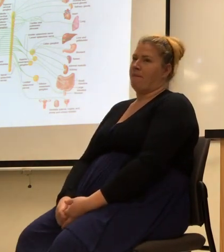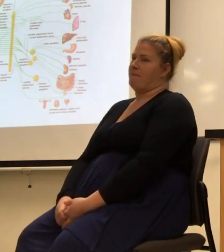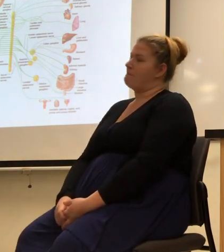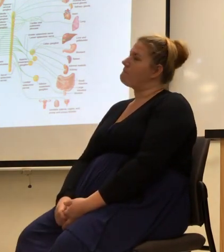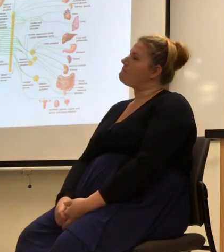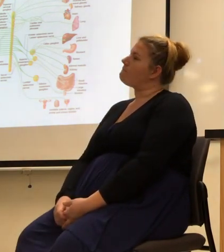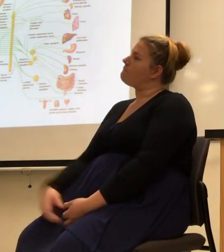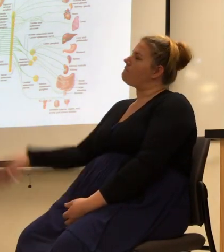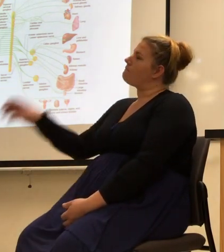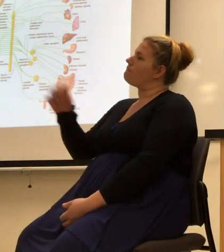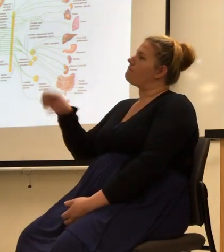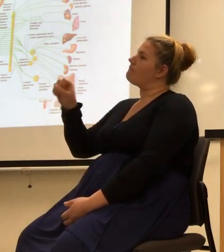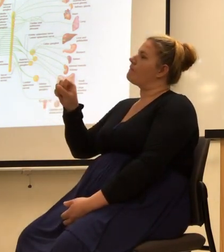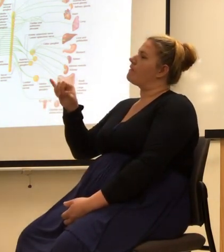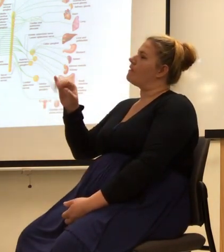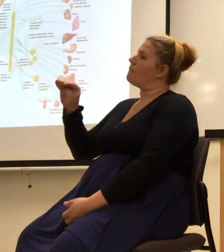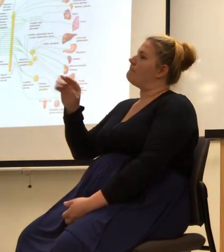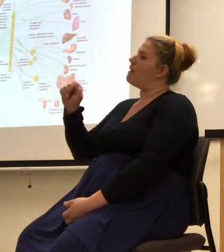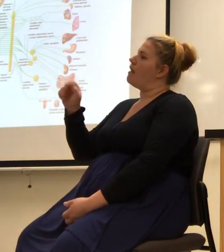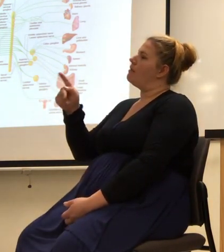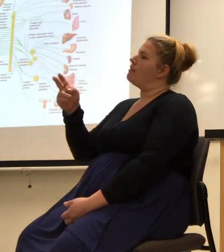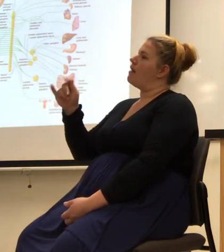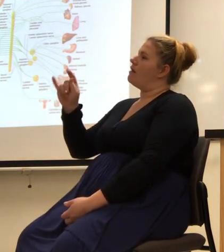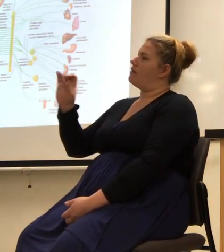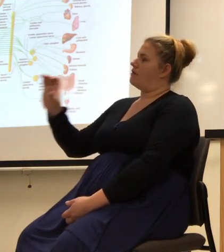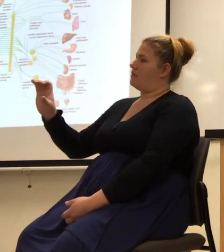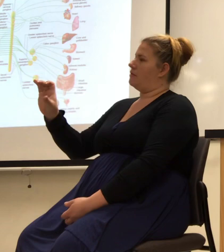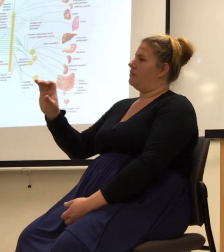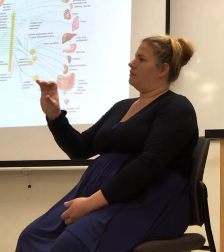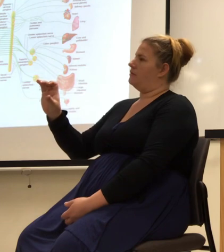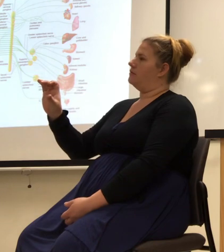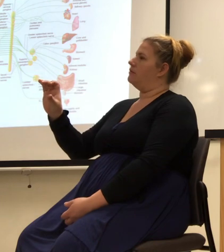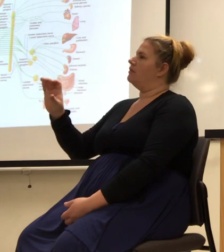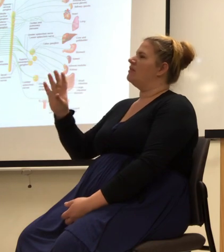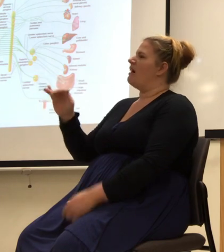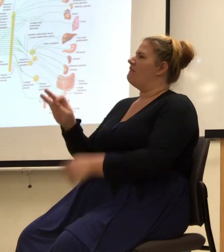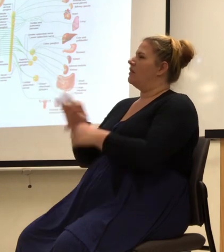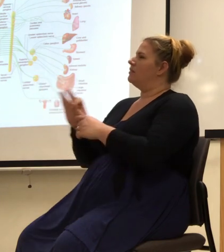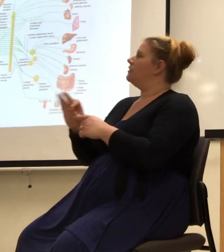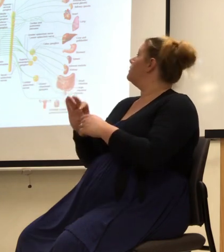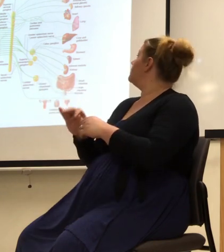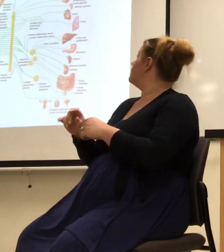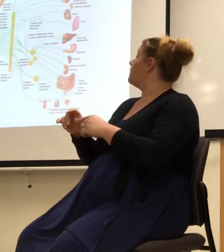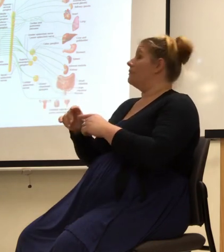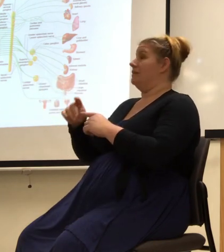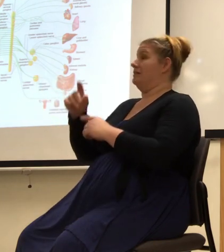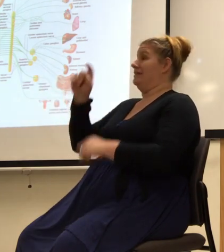So sympathetic function is T1 to L2, the thoracolumbar regions.